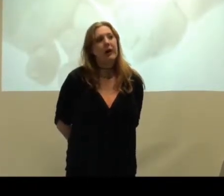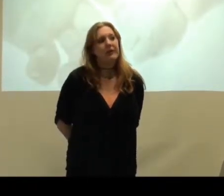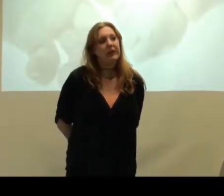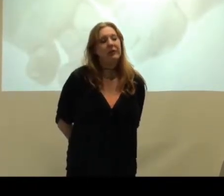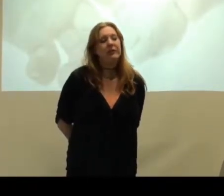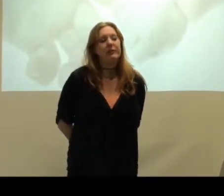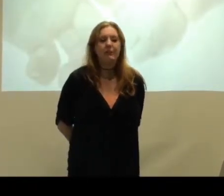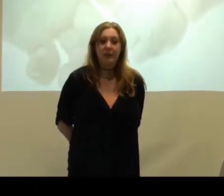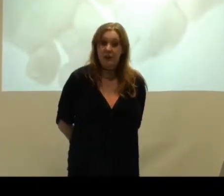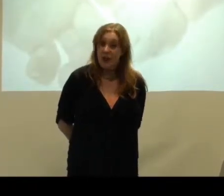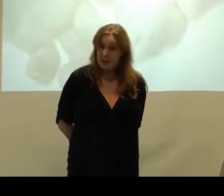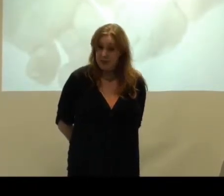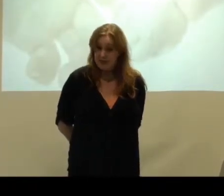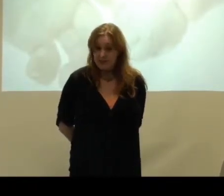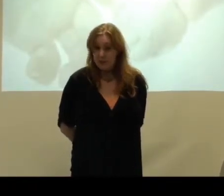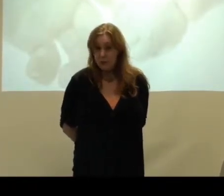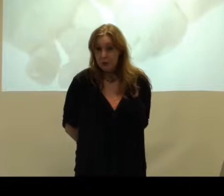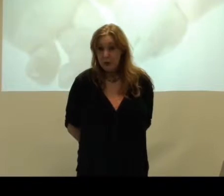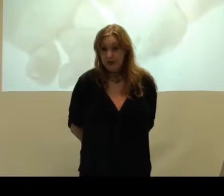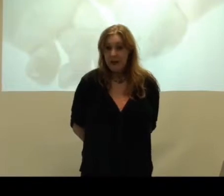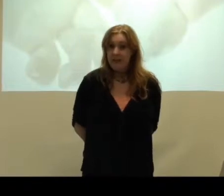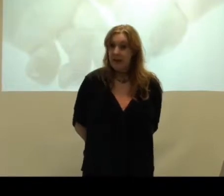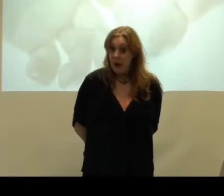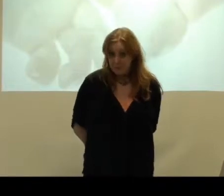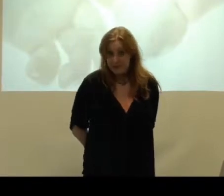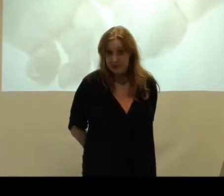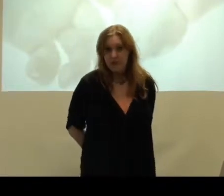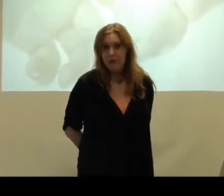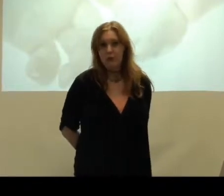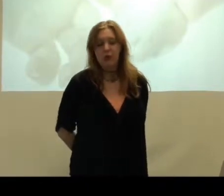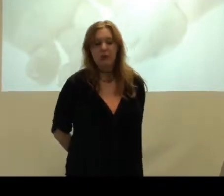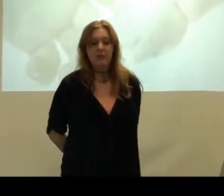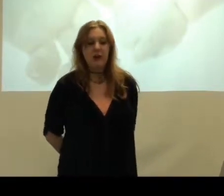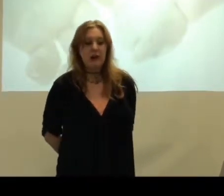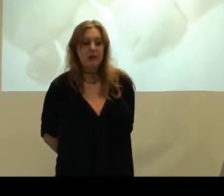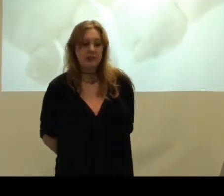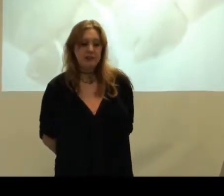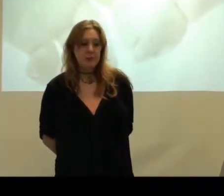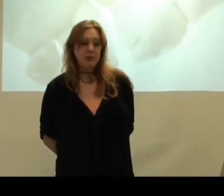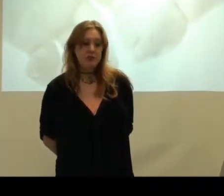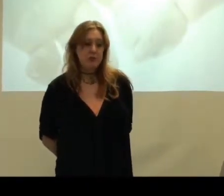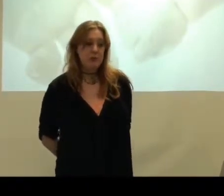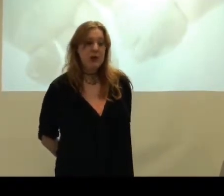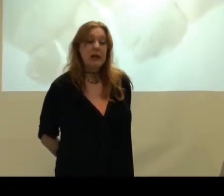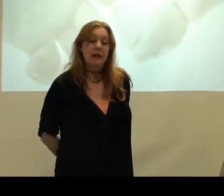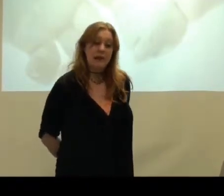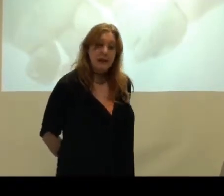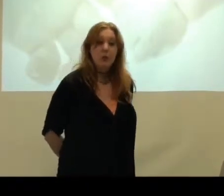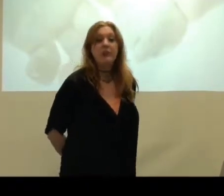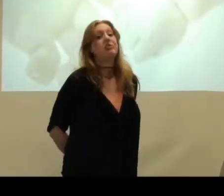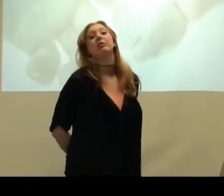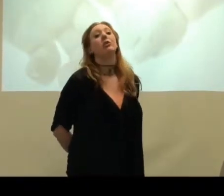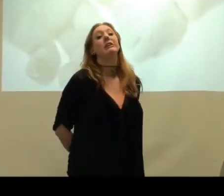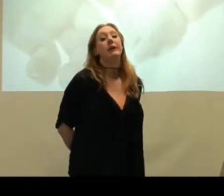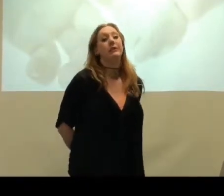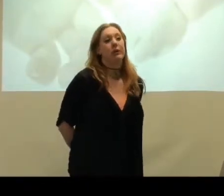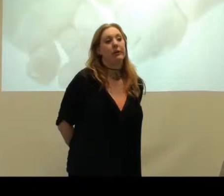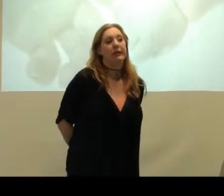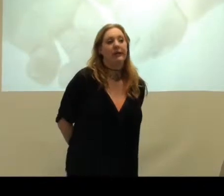Throughout the years, they've figured out that this isn't true. In fact, the opposite is true. If a child is exposed to language earlier, then they